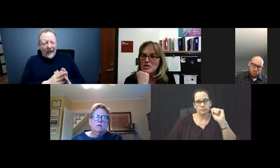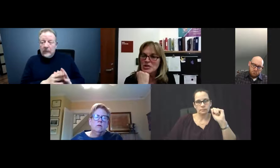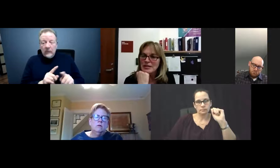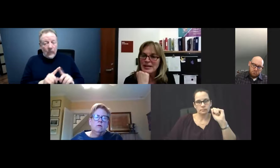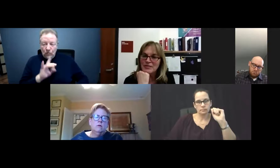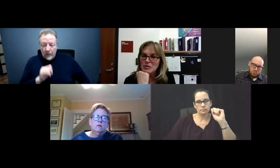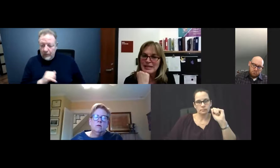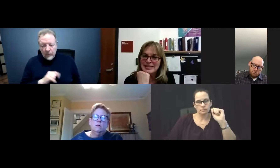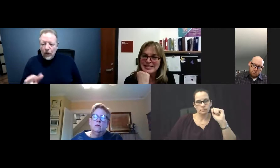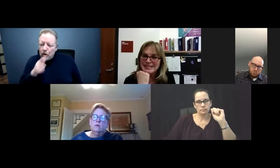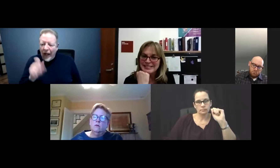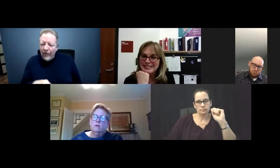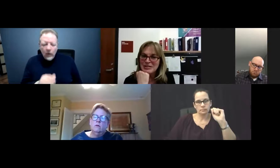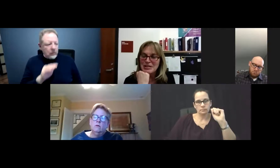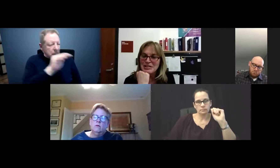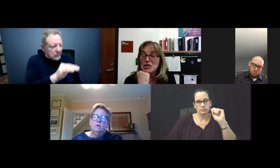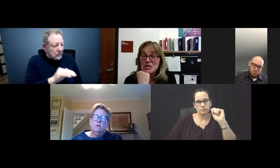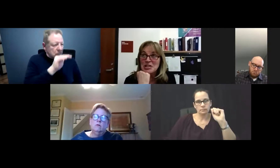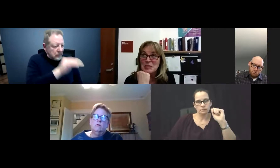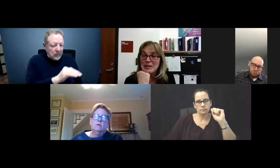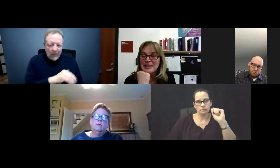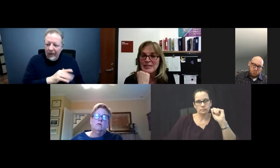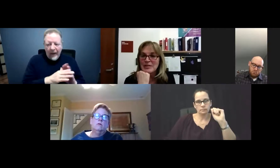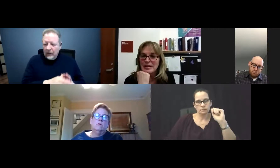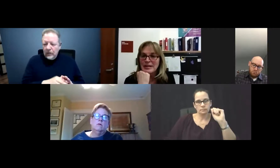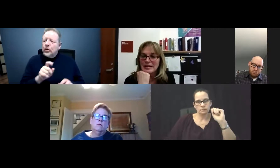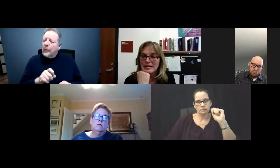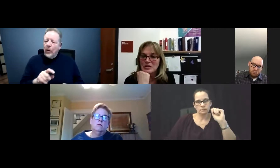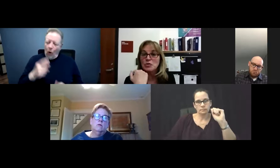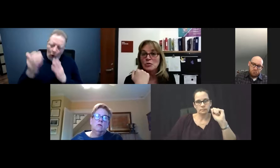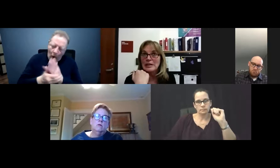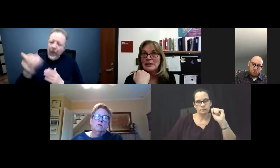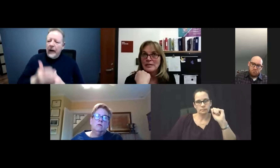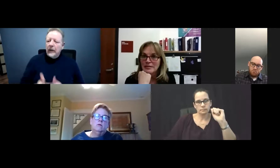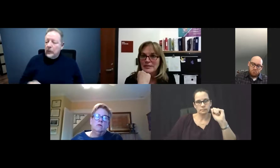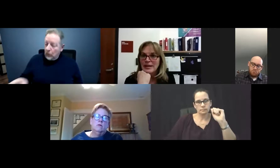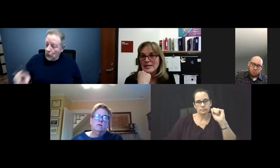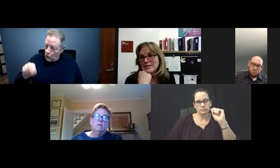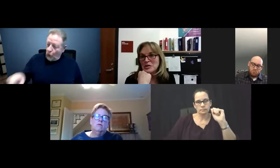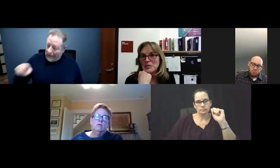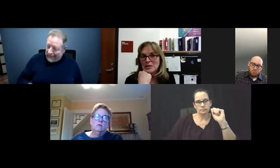shouldn't have to be asking, or it should just be a given that, do you need access to